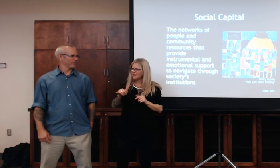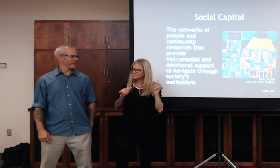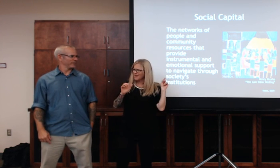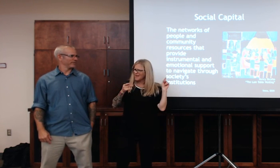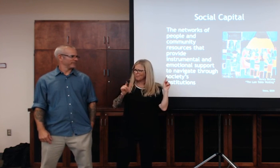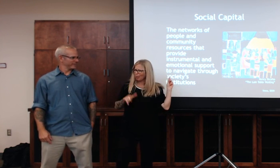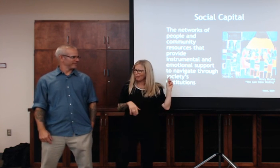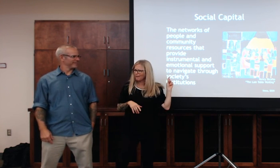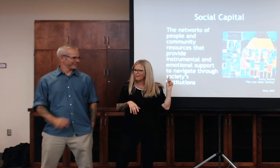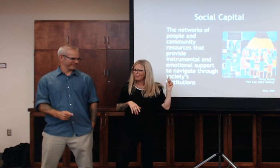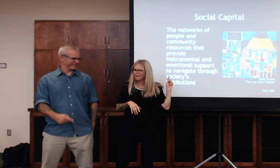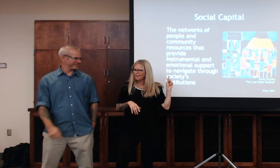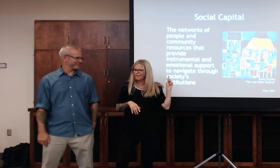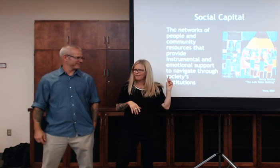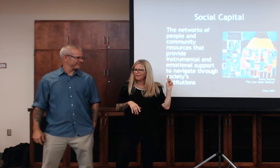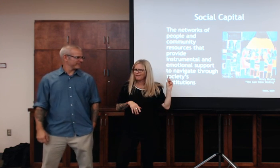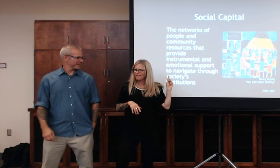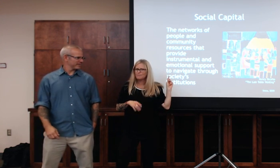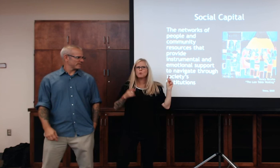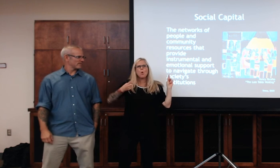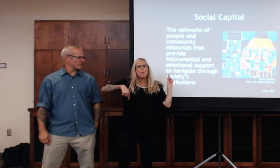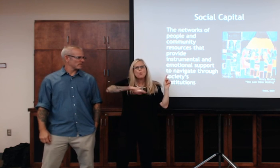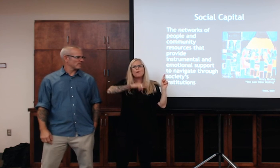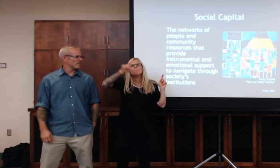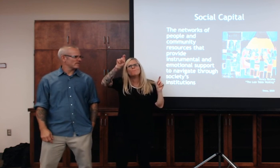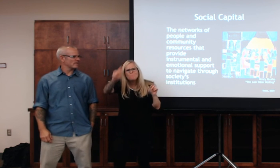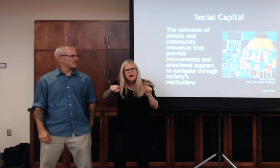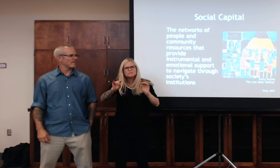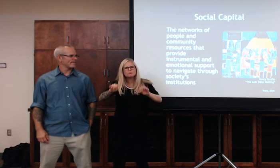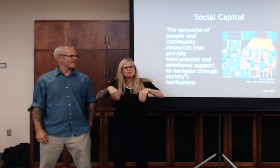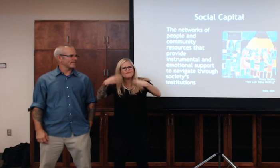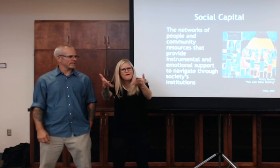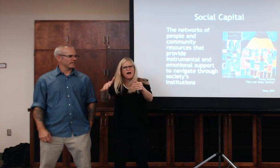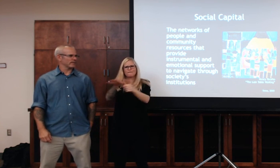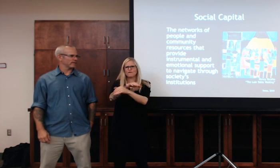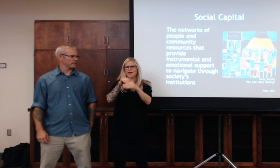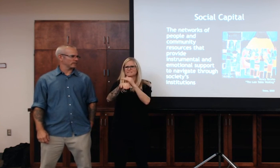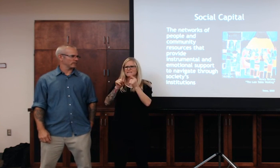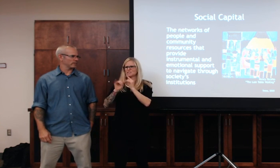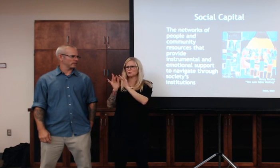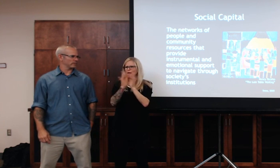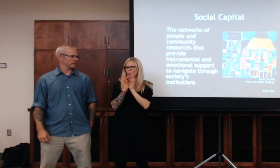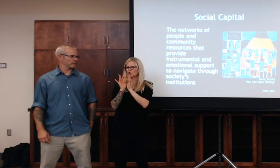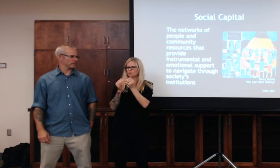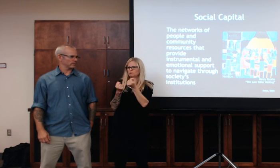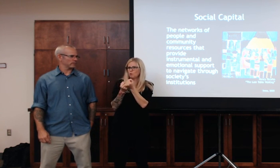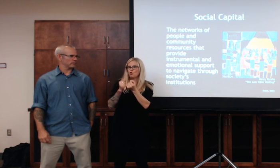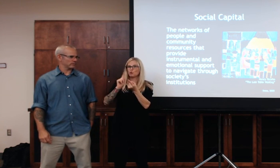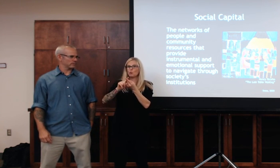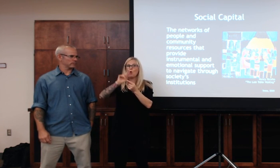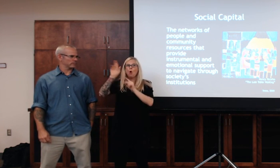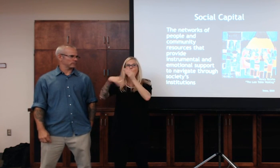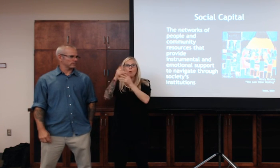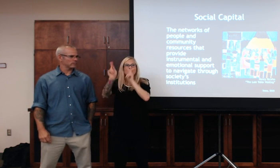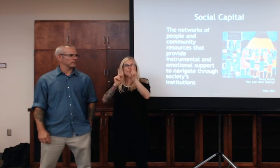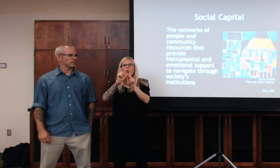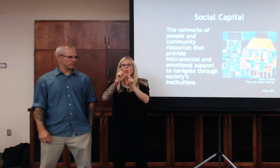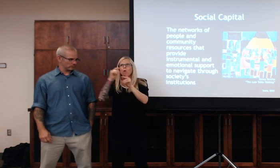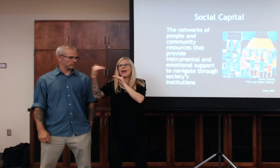And that's capital. That's that social capital. Mm-hmm. We must provide full access to networking and support to all people